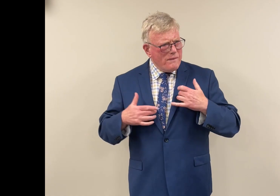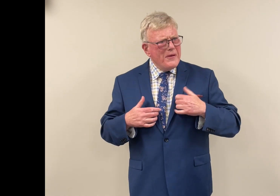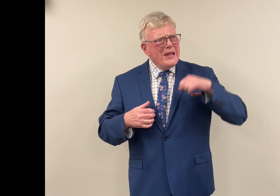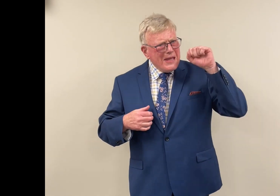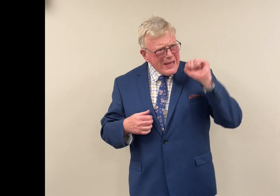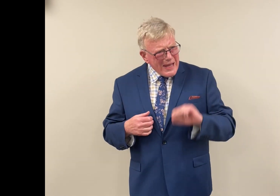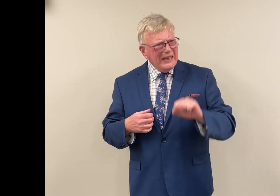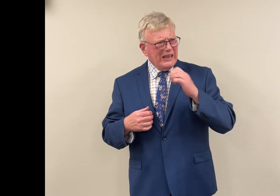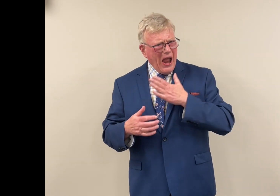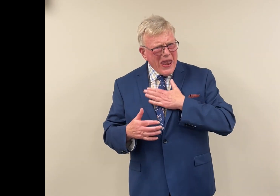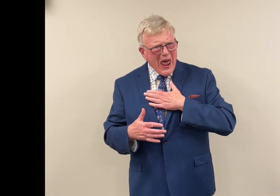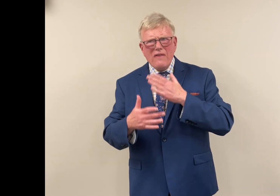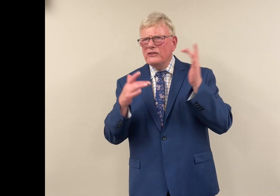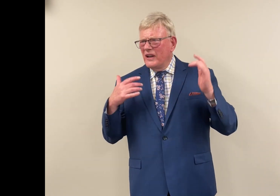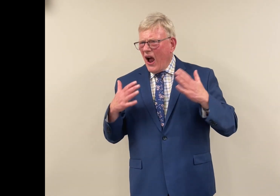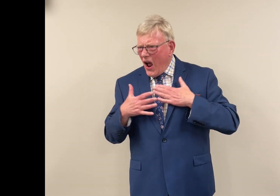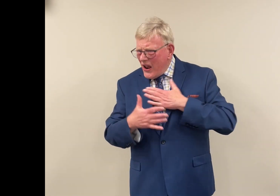His power is in my life.